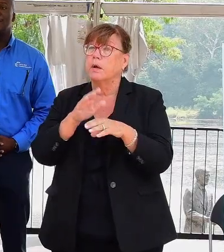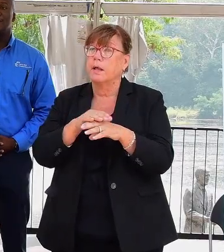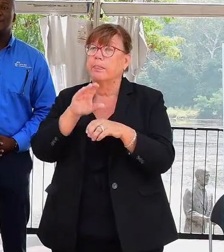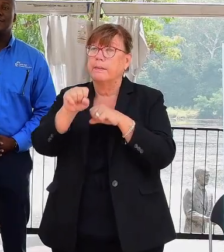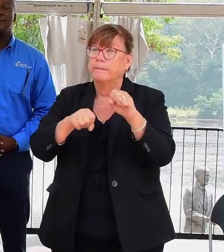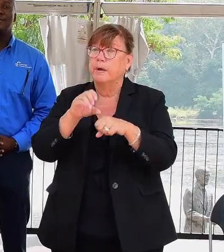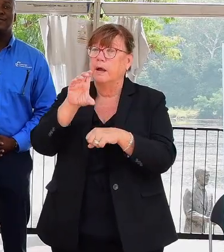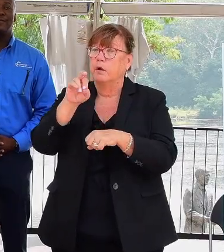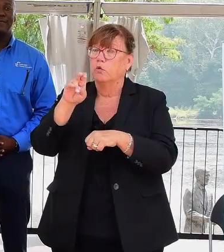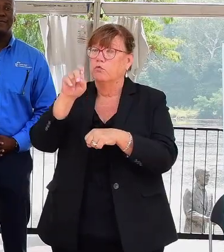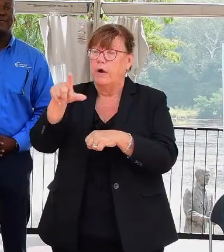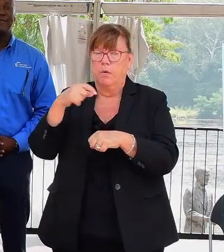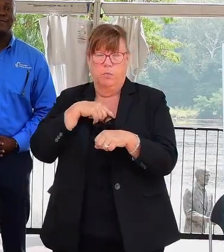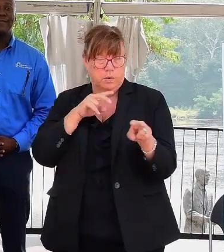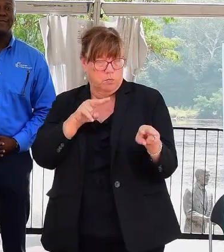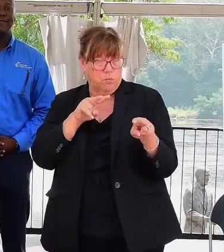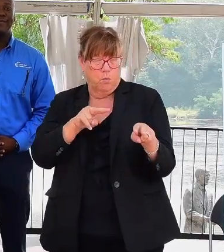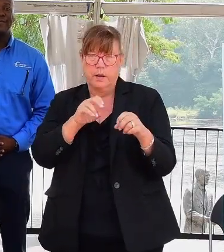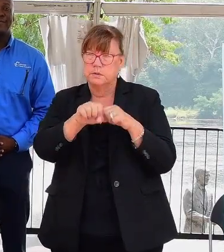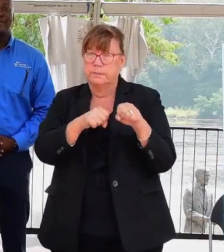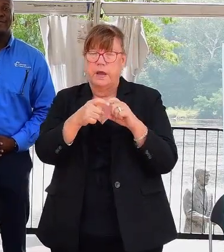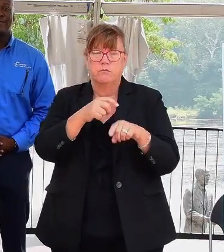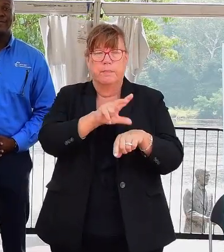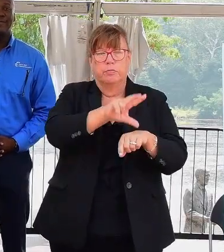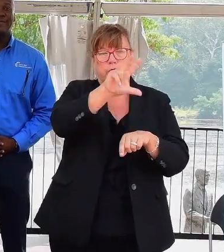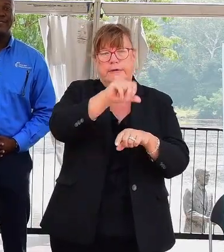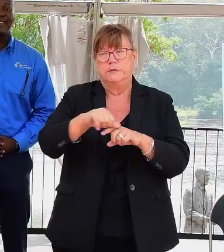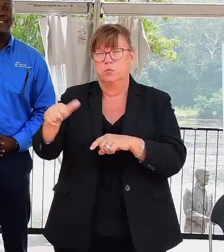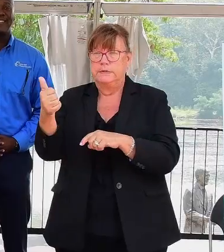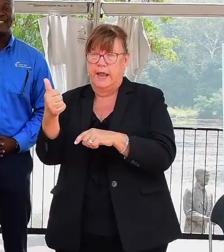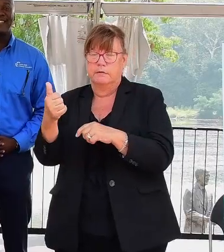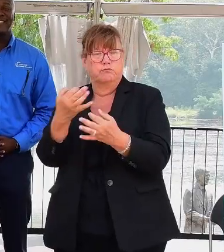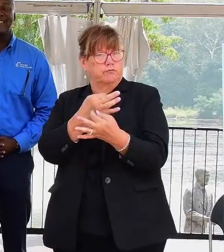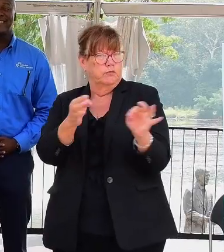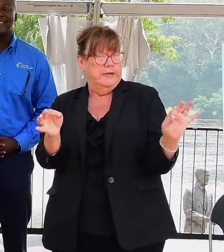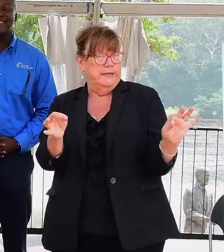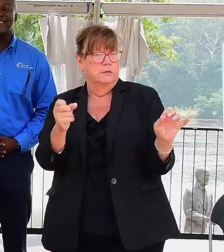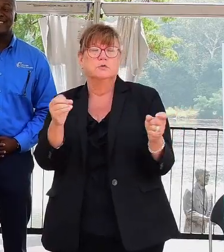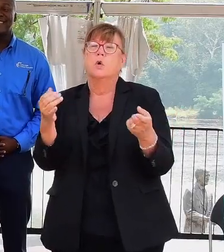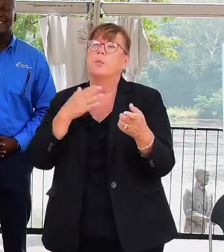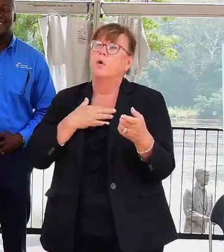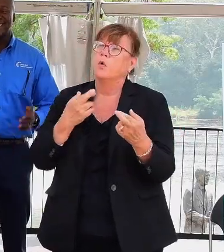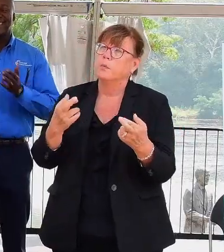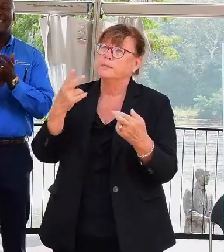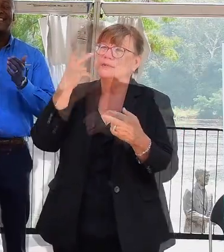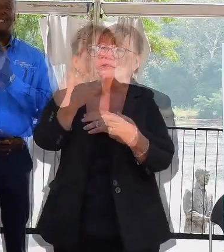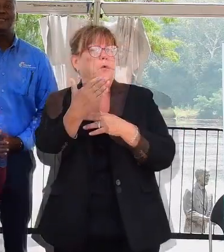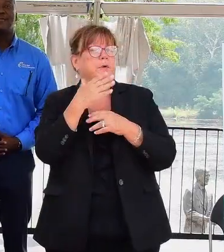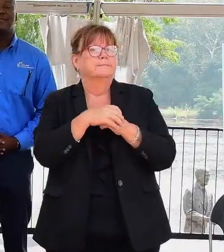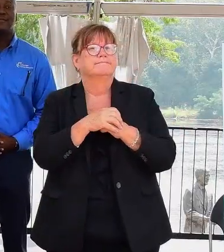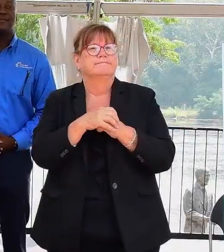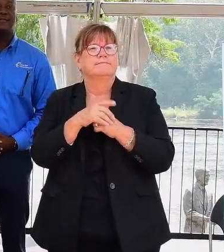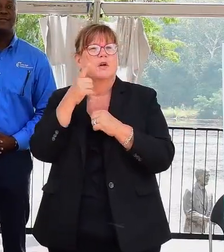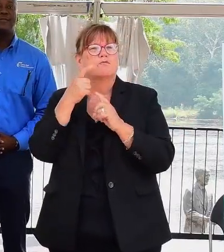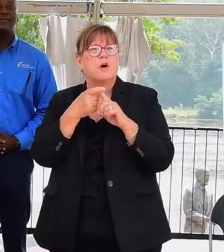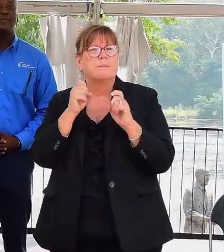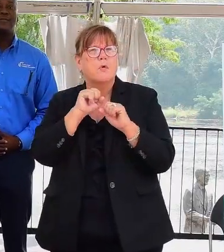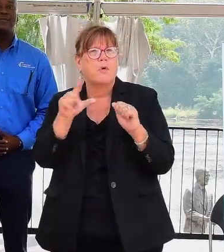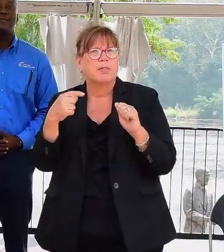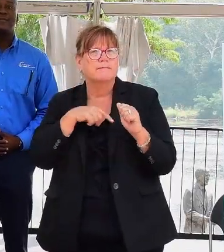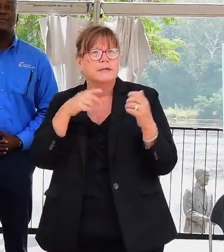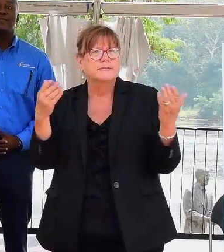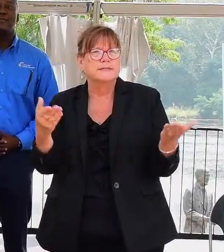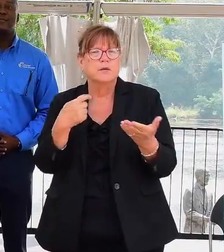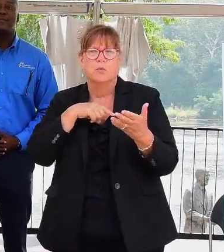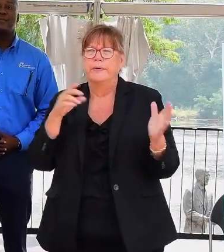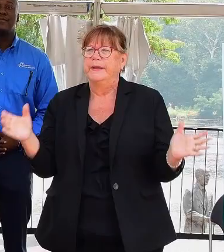watch your bike for free from 3 p.m. until 10 p.m. So we hope to see you there. From all of us here in Howard County,